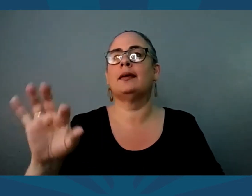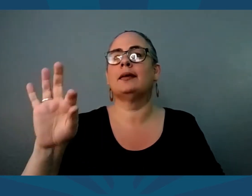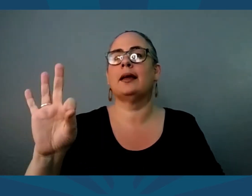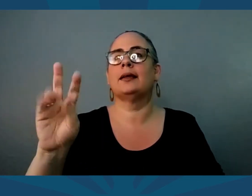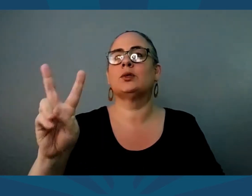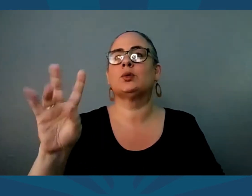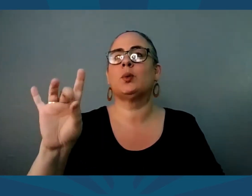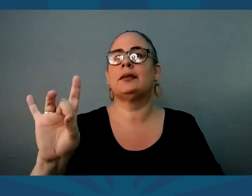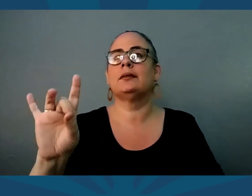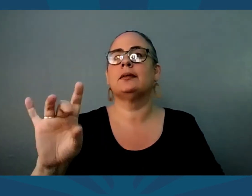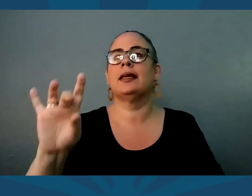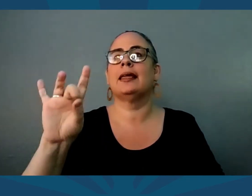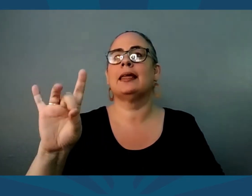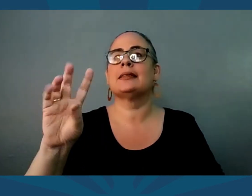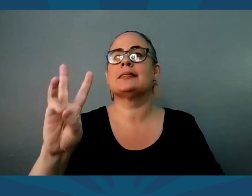TTY